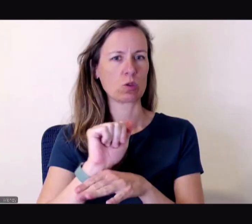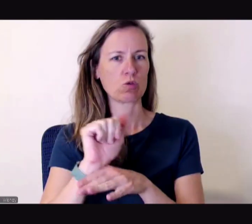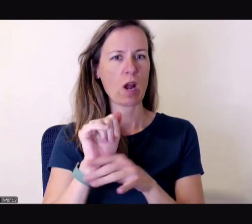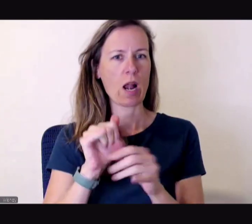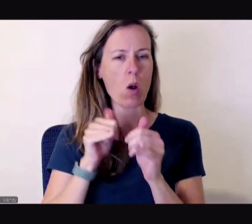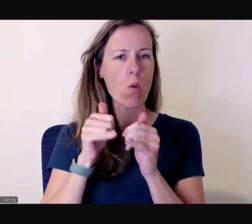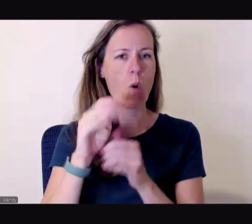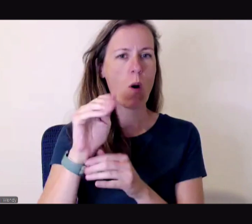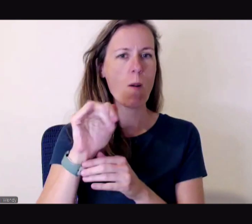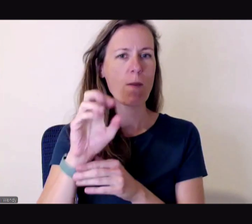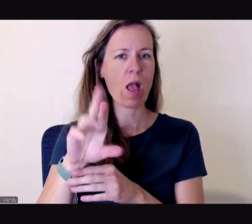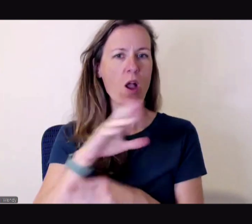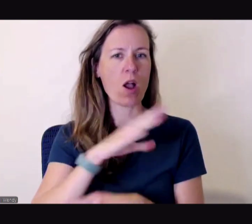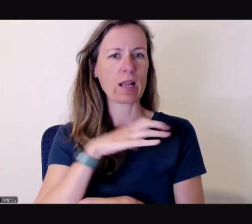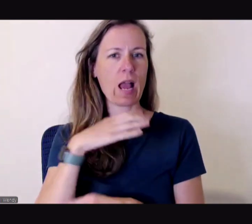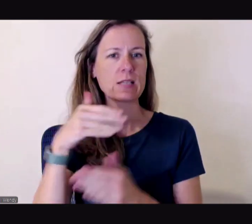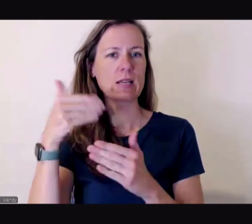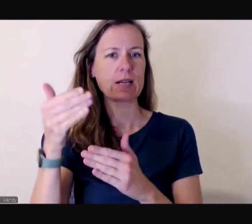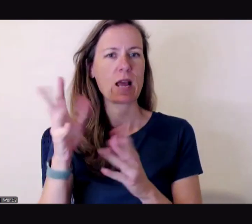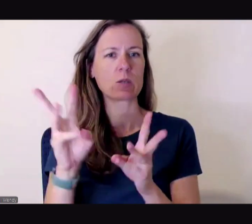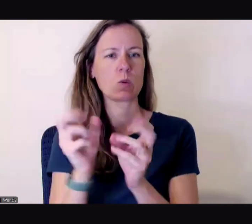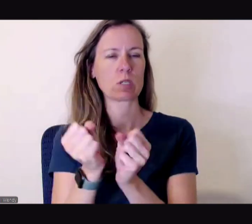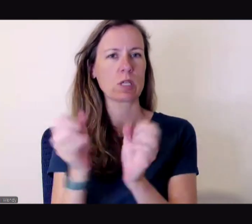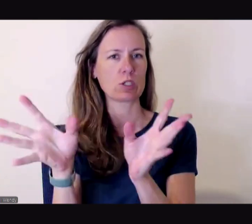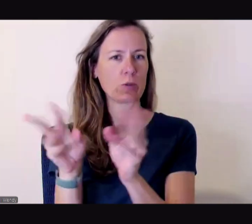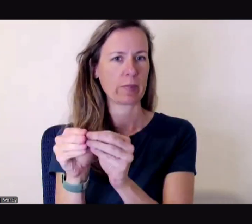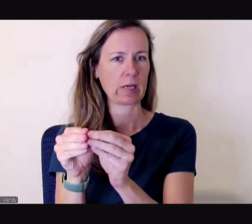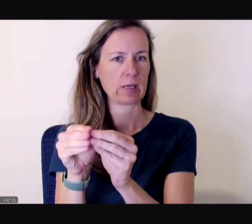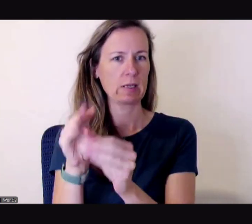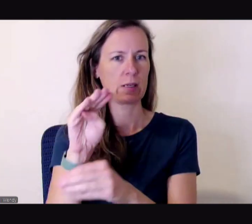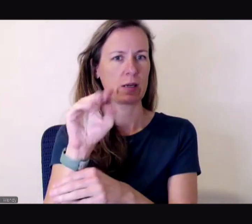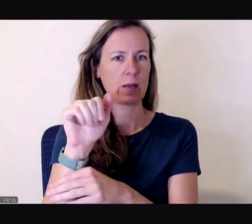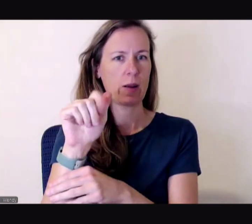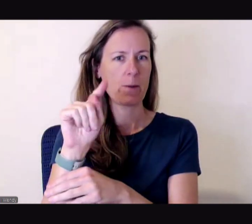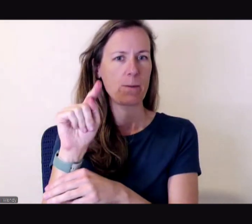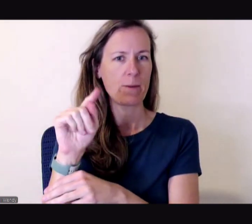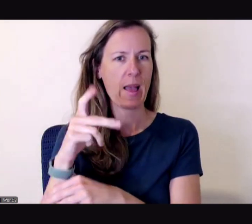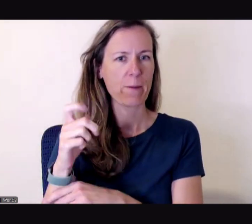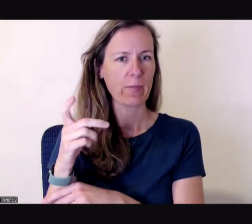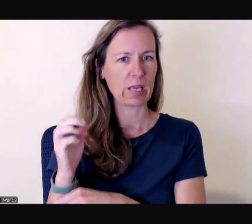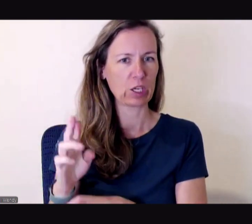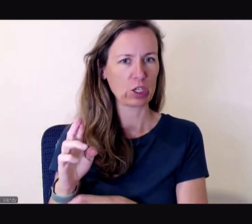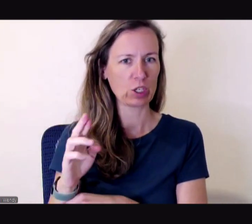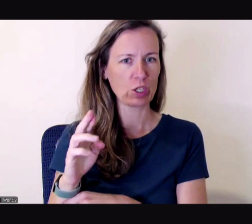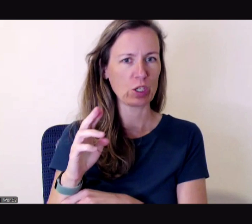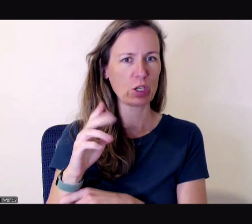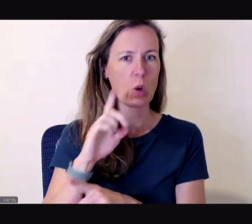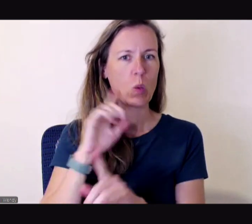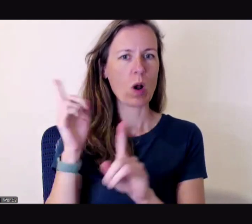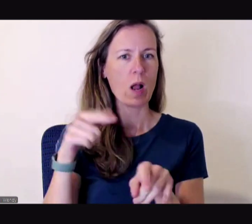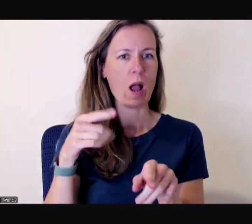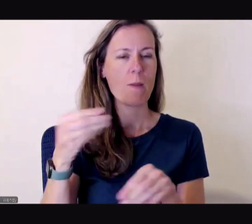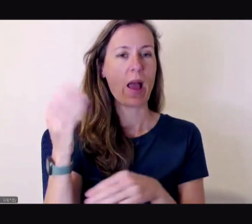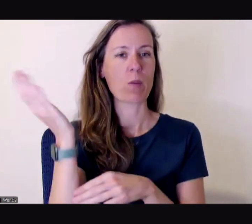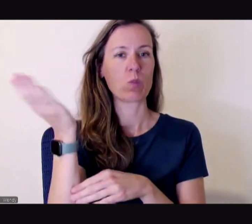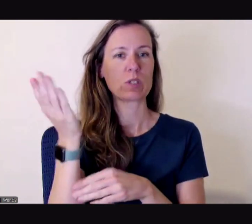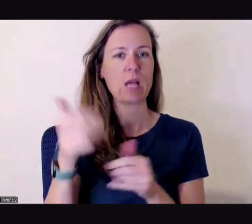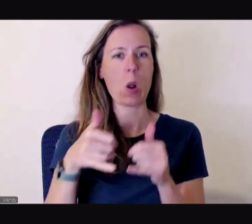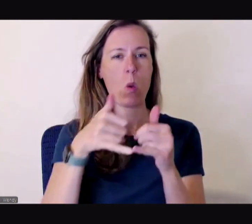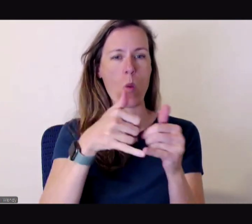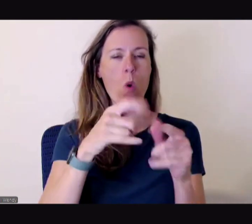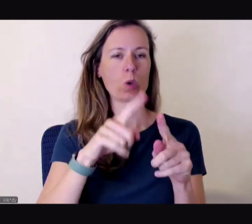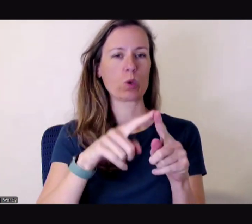will come and present an award to the town staff. We applied for a training grant, and we received the training